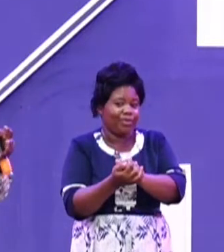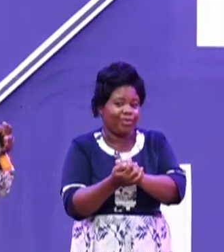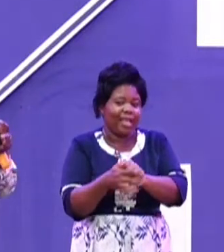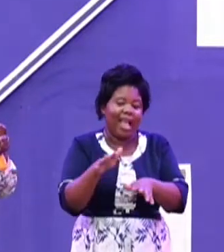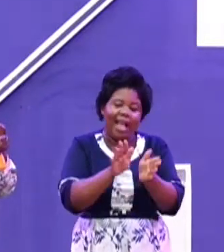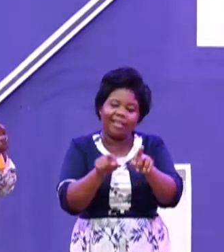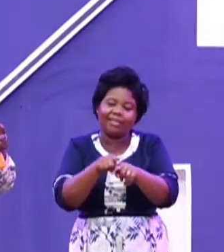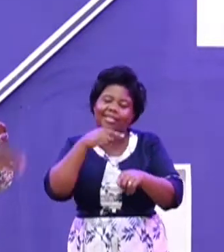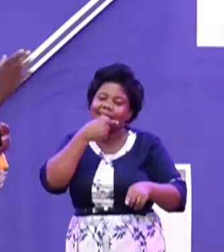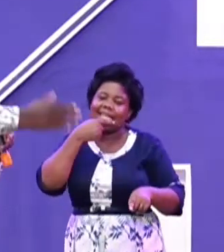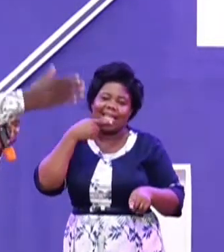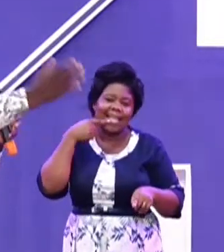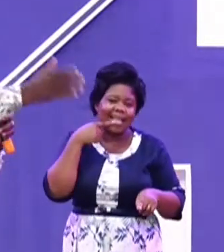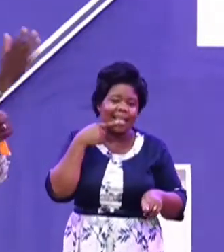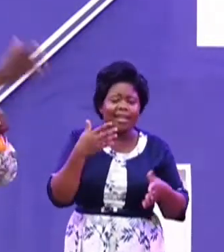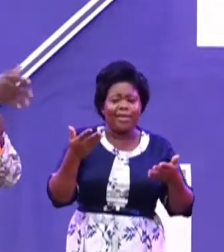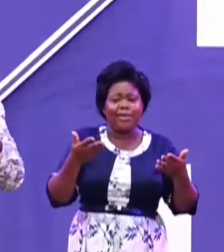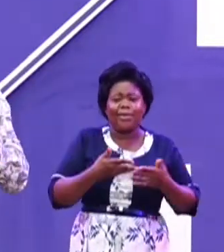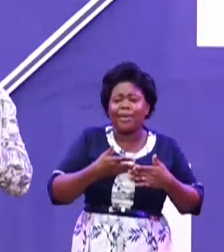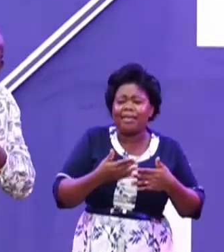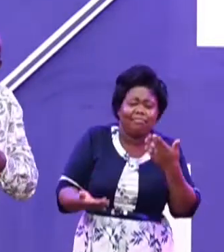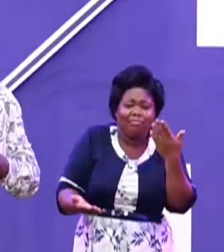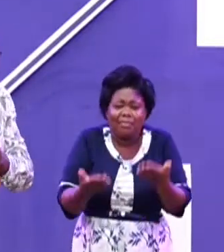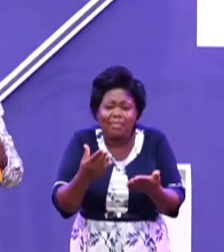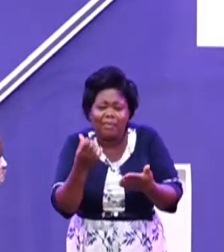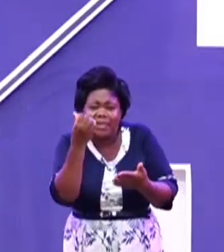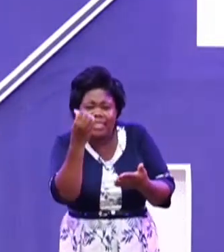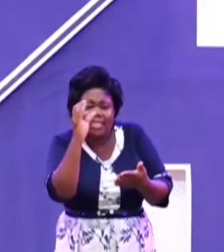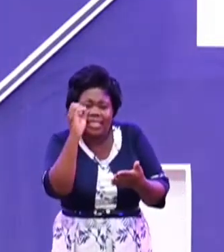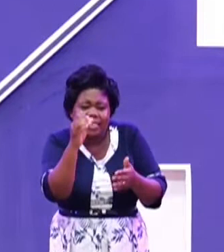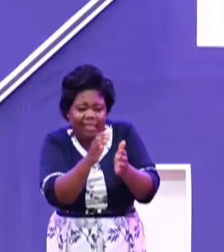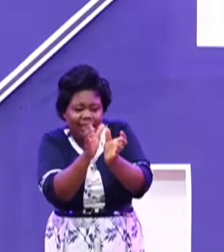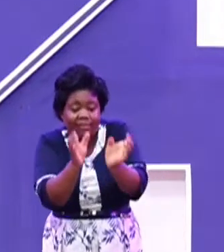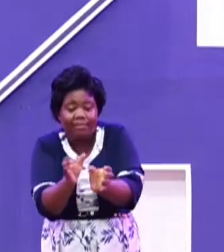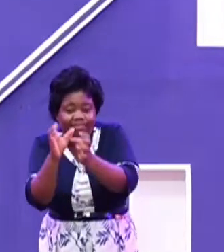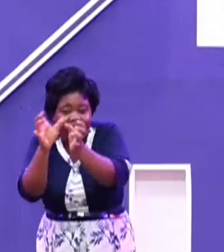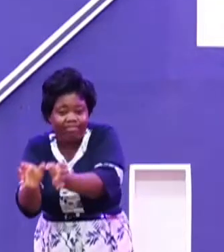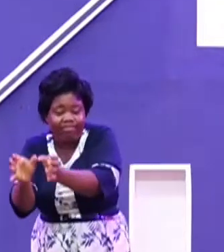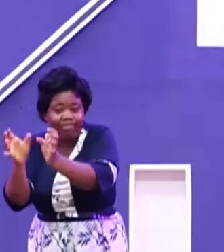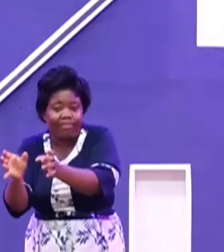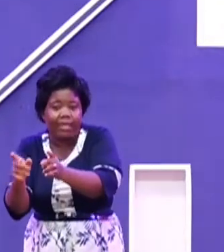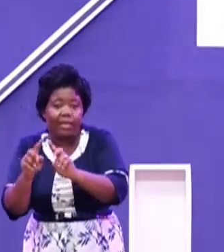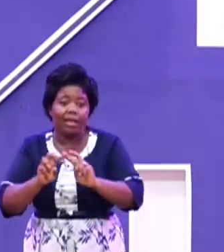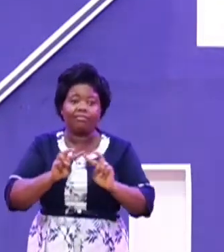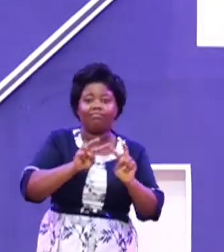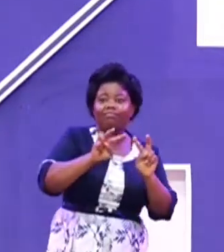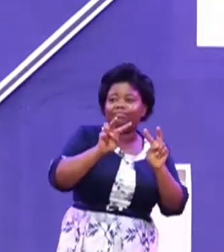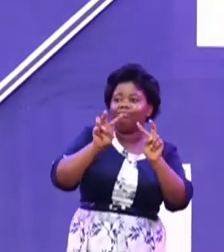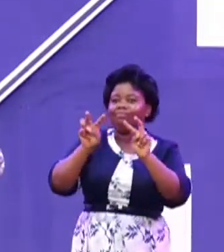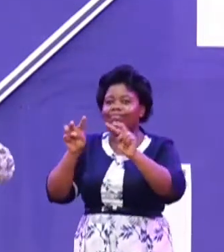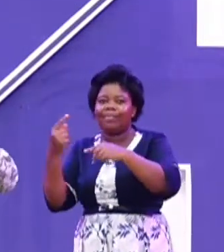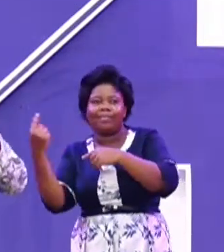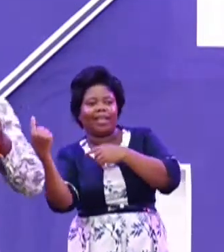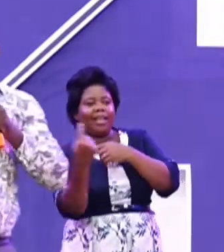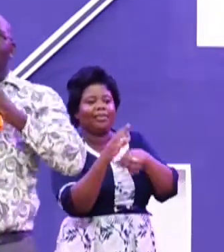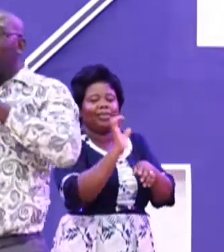lipstick wako olina ebintu nkaga bwebitu. You have 60 things with their alignment. Bwabitunulako bojja mu church. You look at them as